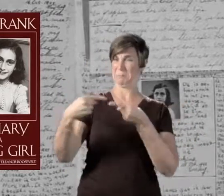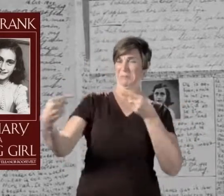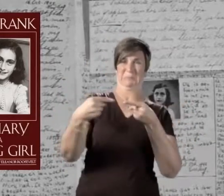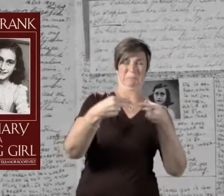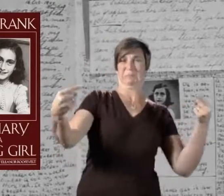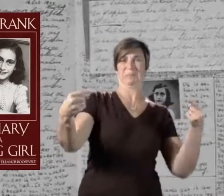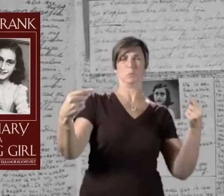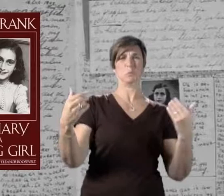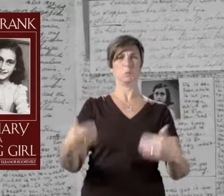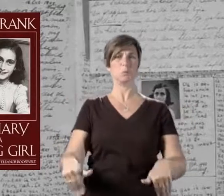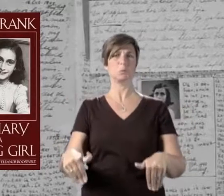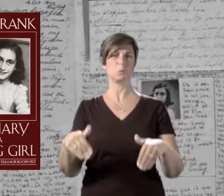home.